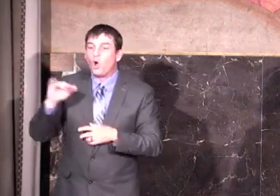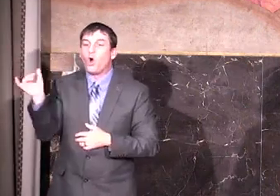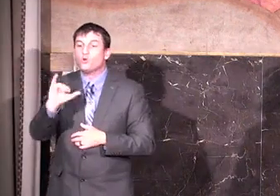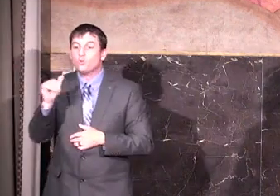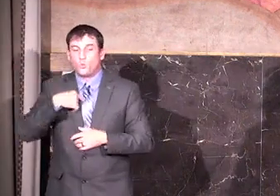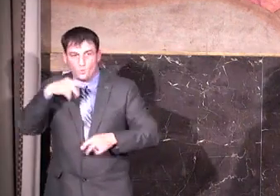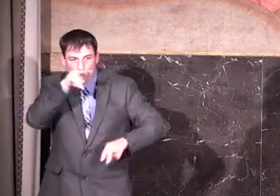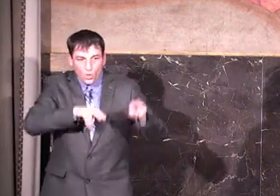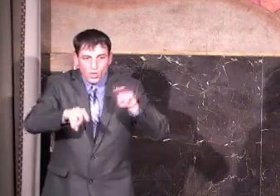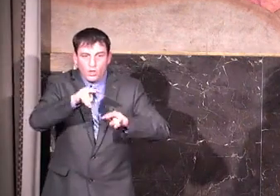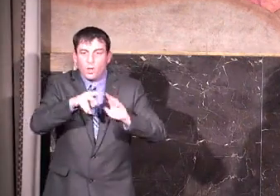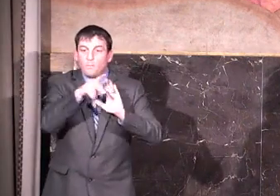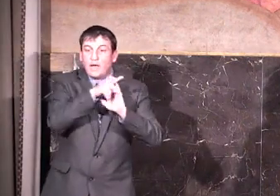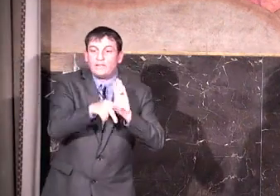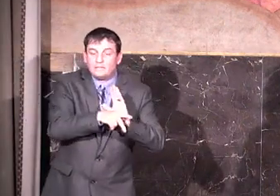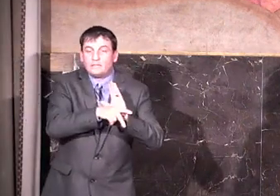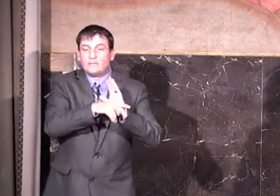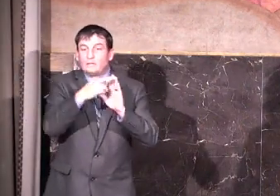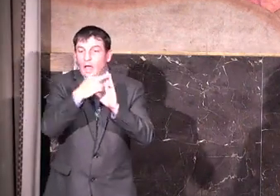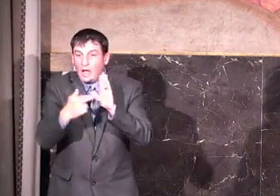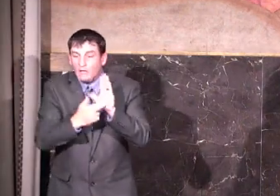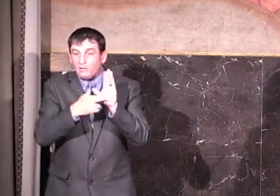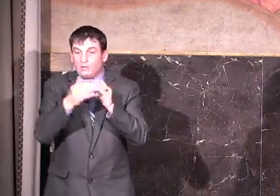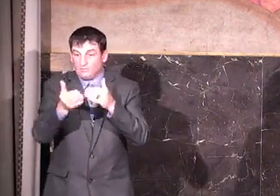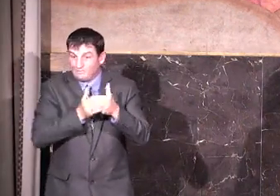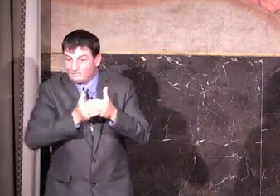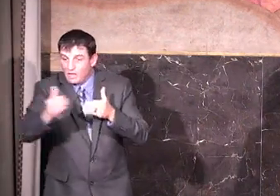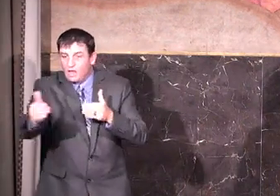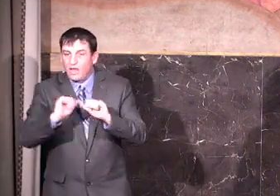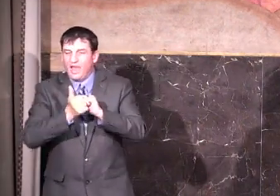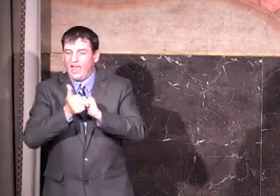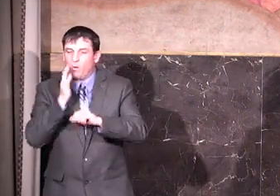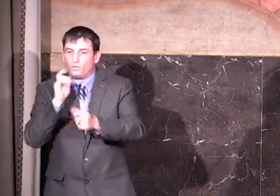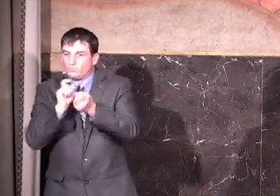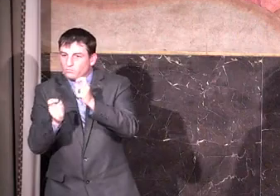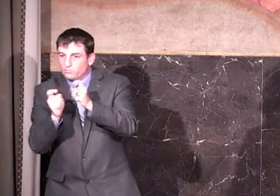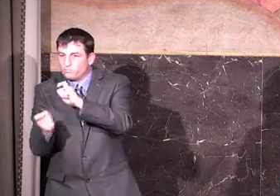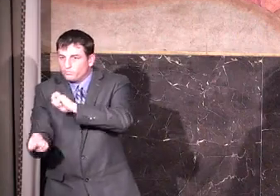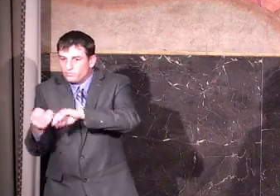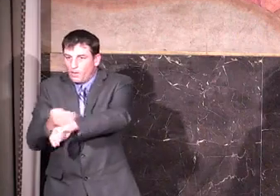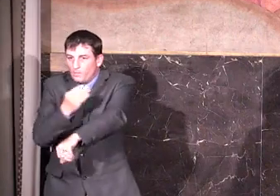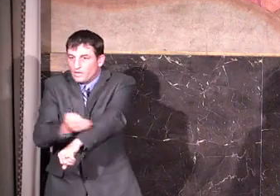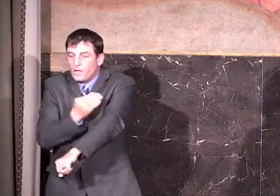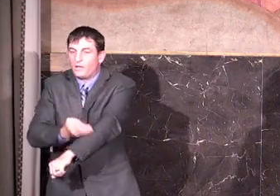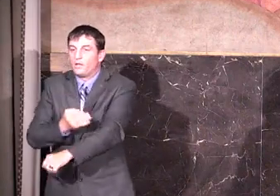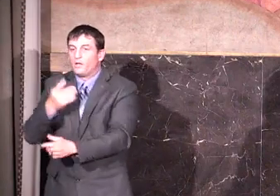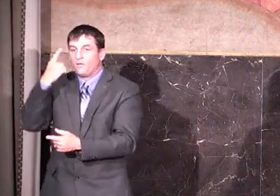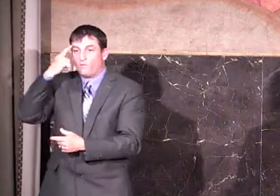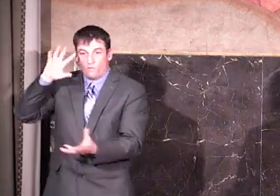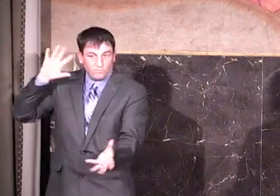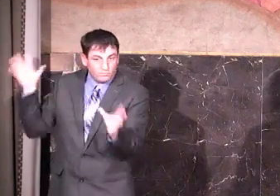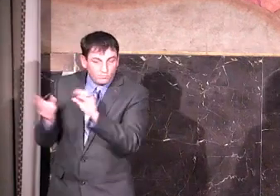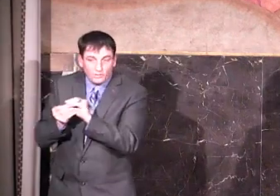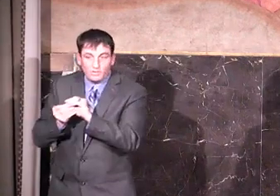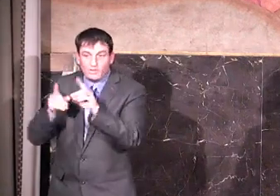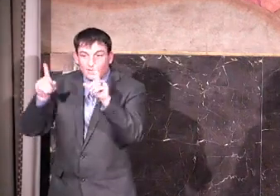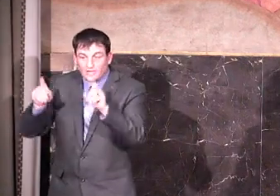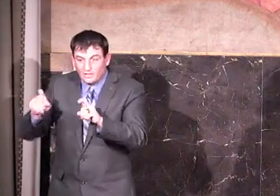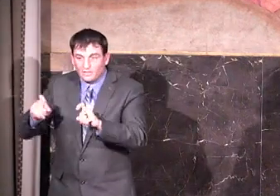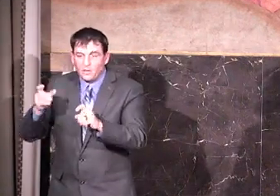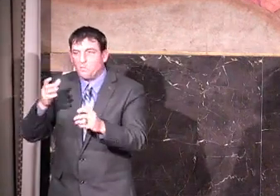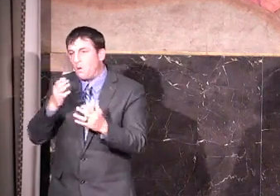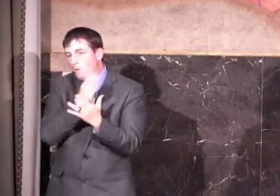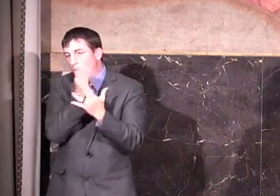guidelines will be updated as we move closer to contact tracing and comprehensive testing that we're talking about,